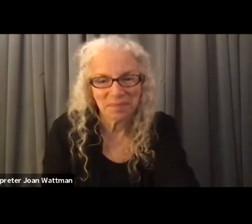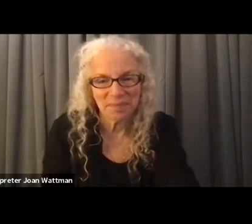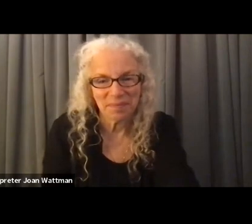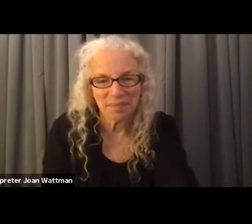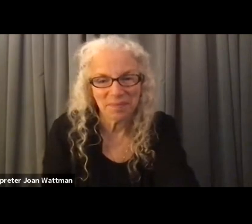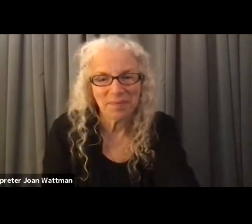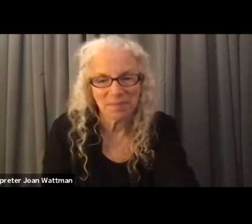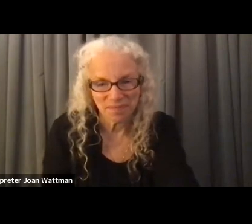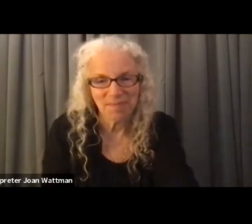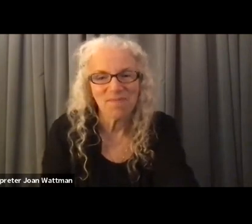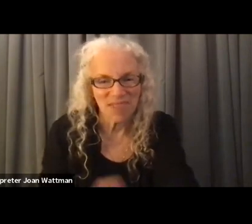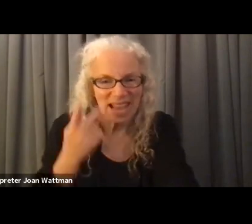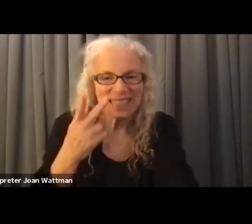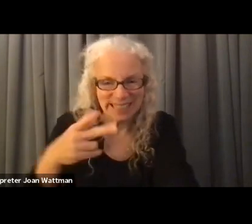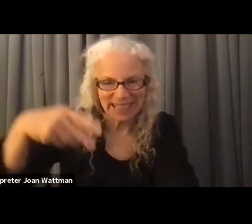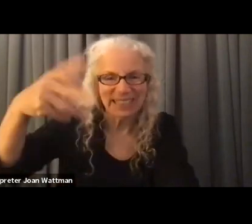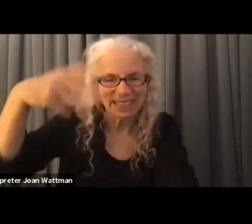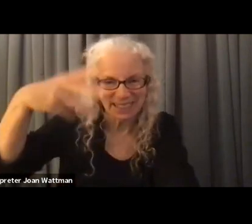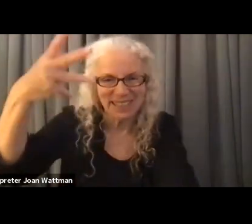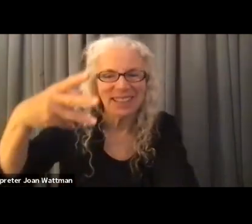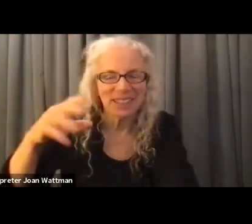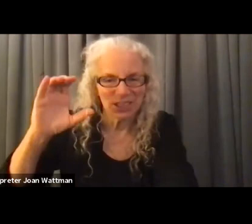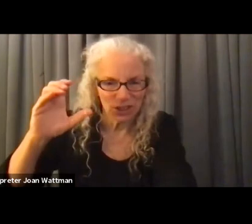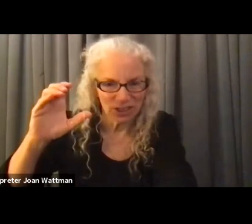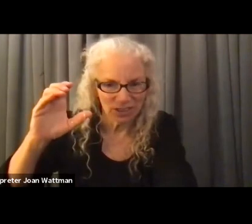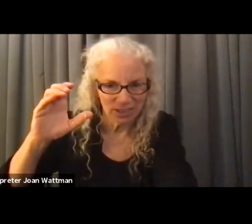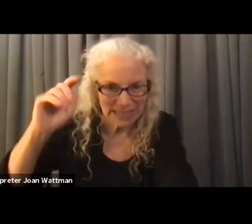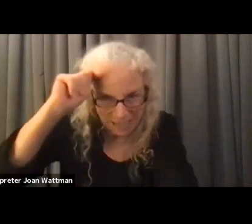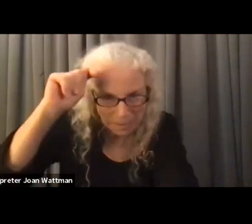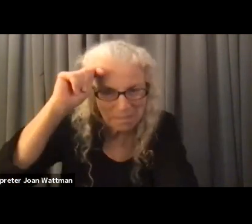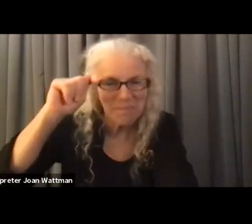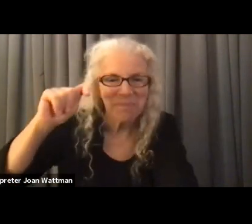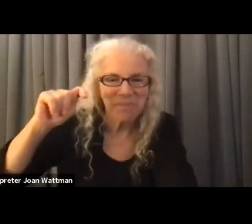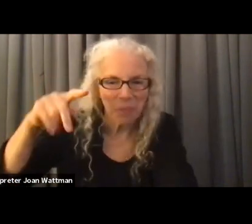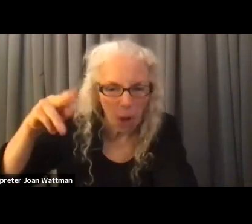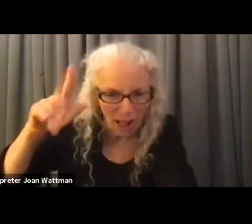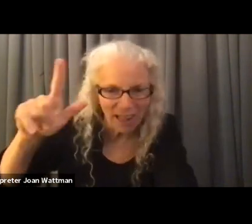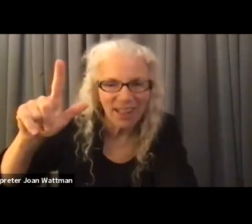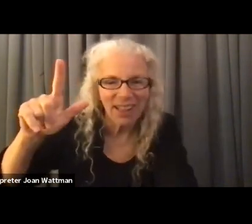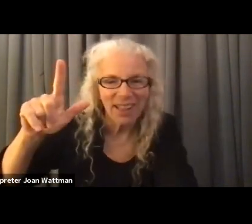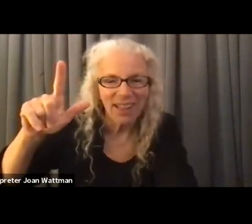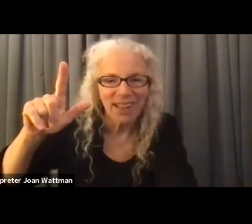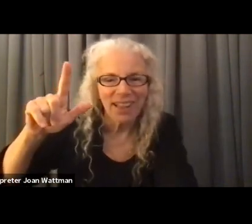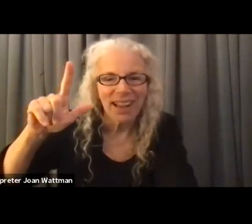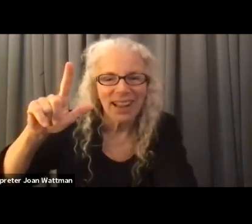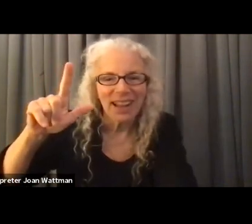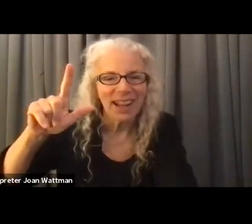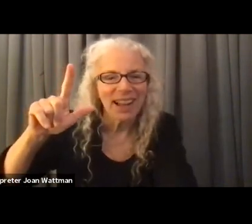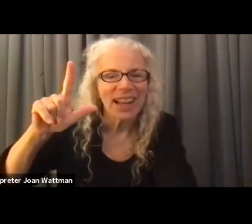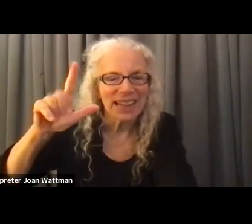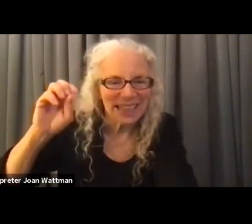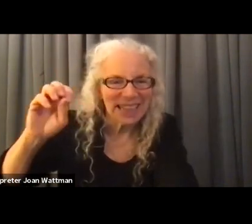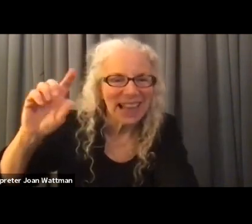All right. October is fine, Paul says. Tim says, looks like a plan. And Leela is thumbs up. All